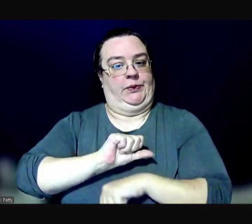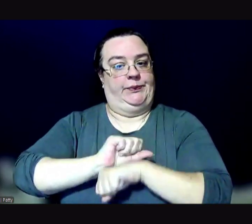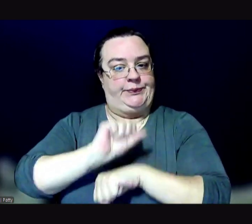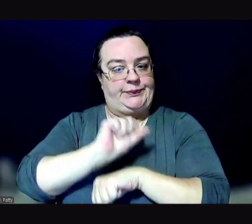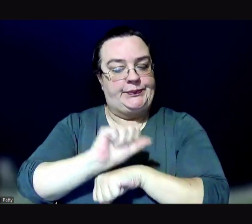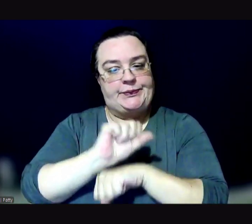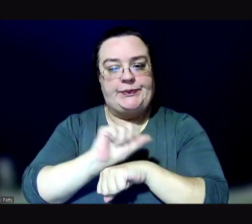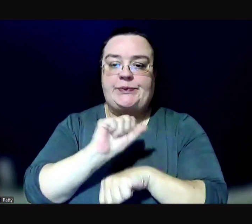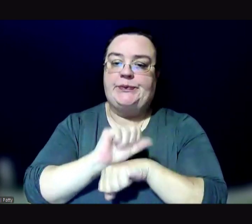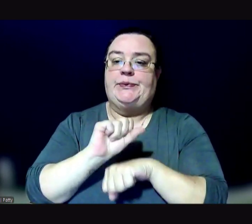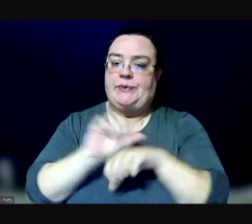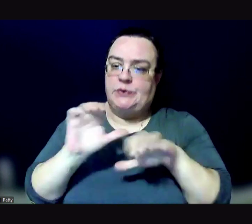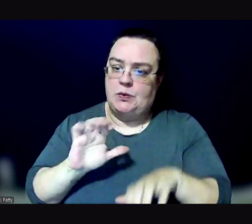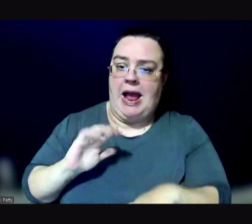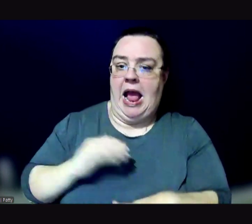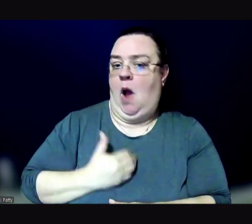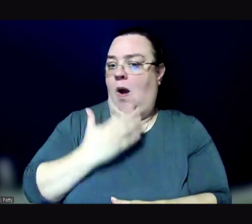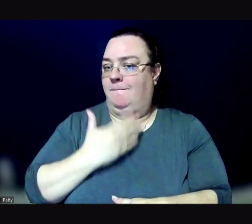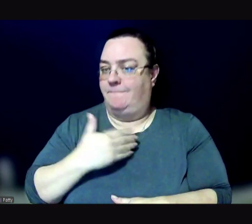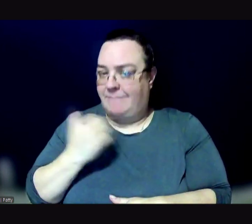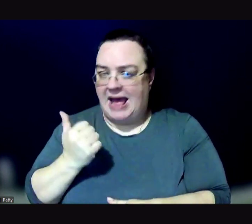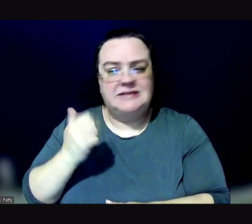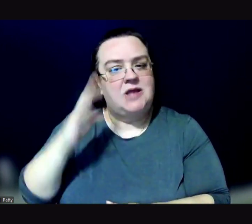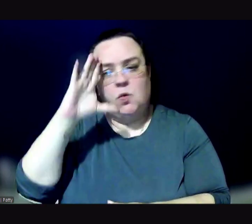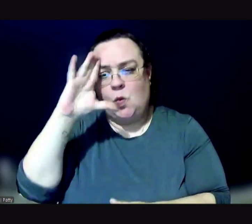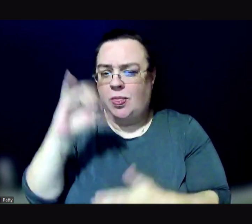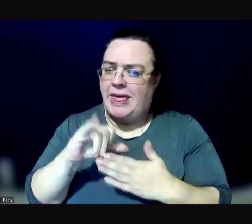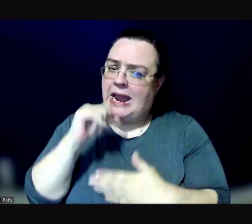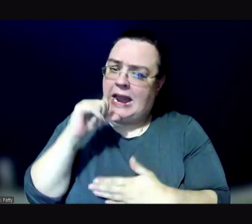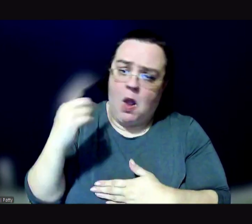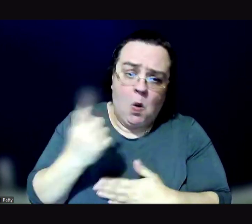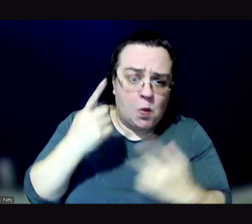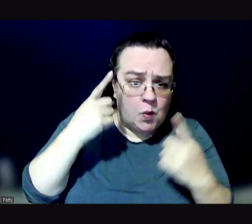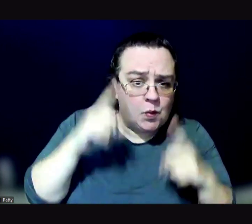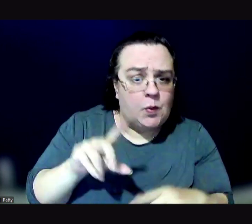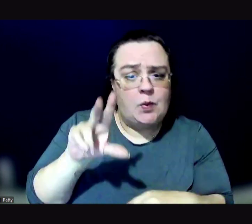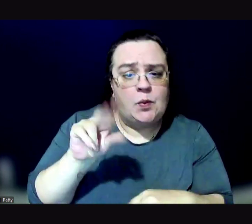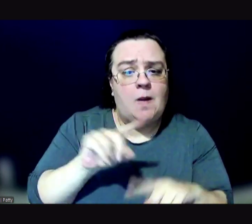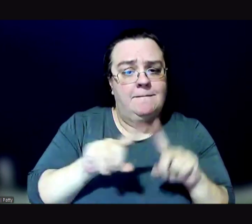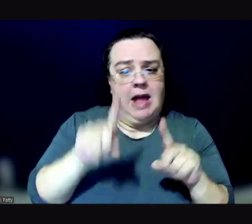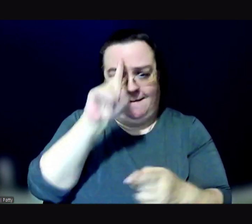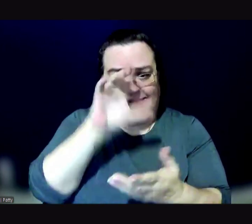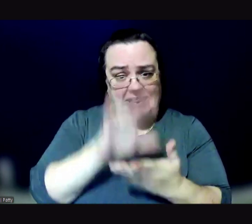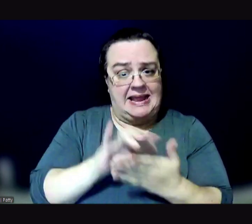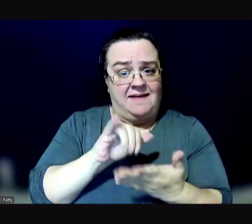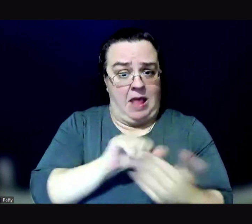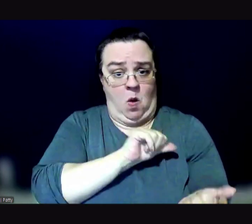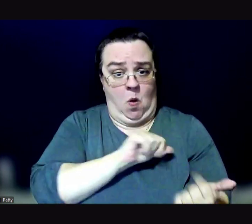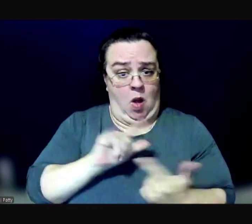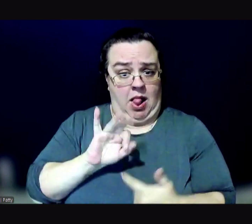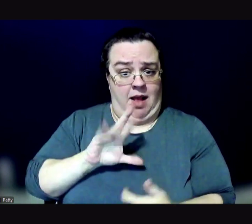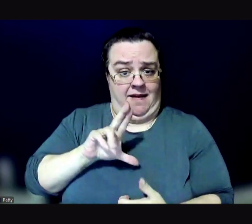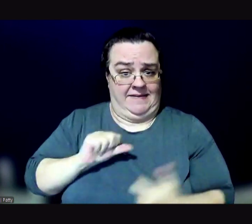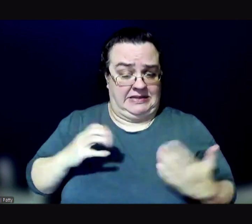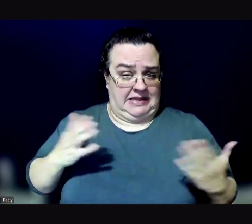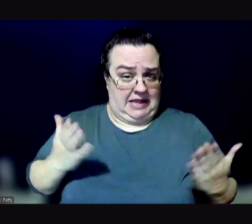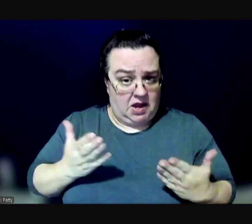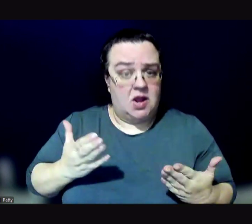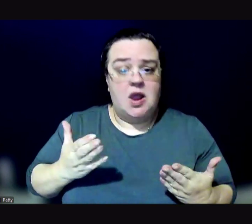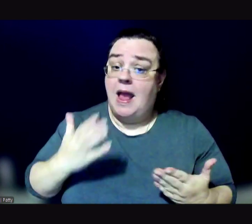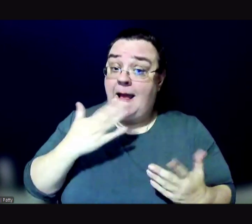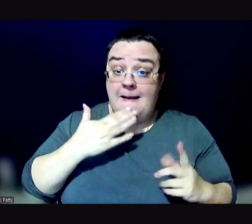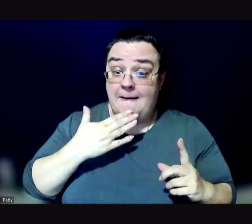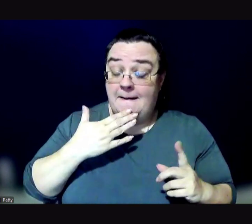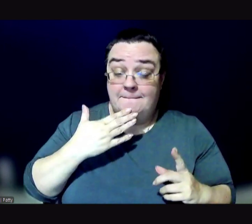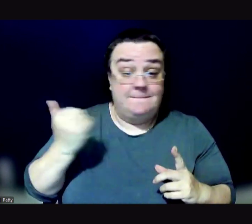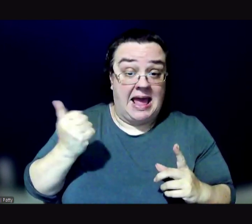best of our ability. We will not always agree, but I believe everyone sitting at this table has Cheverly in their best interest, and I